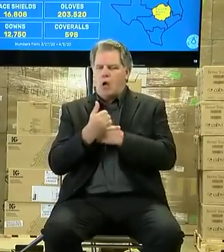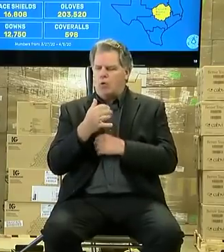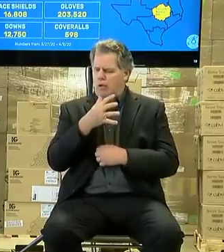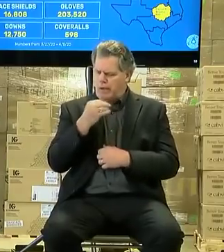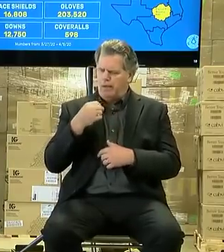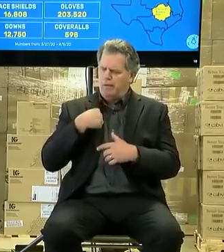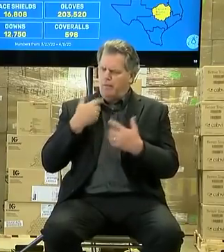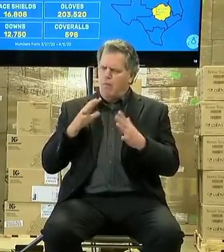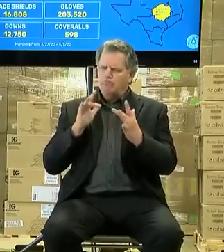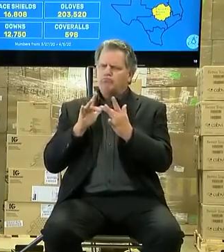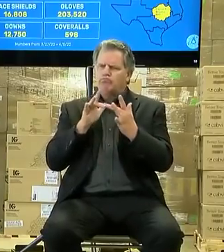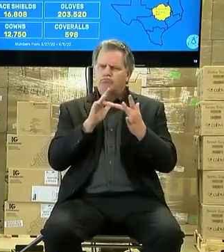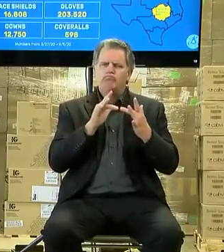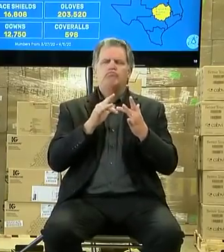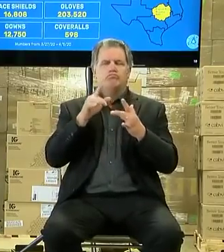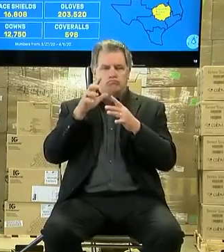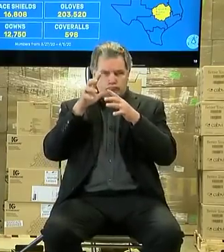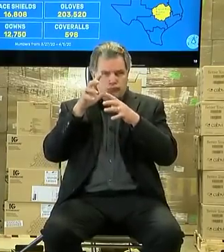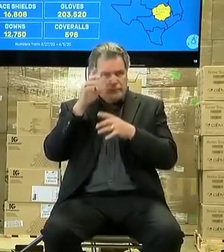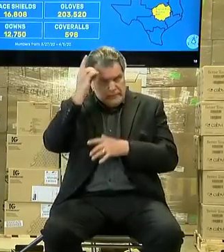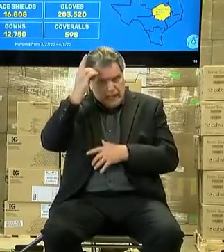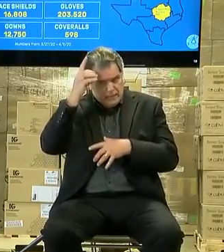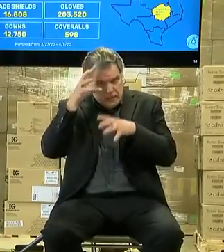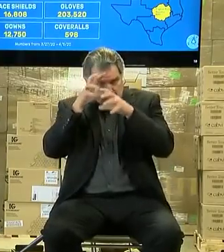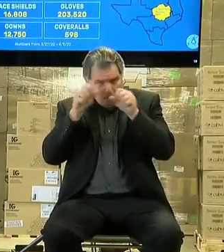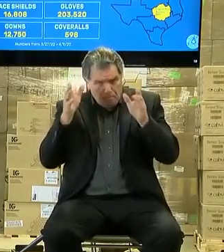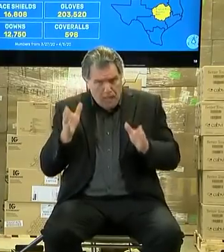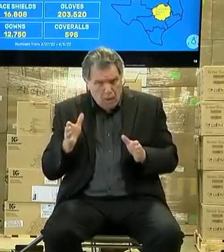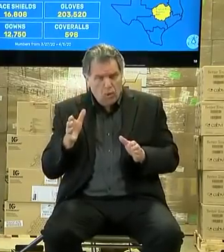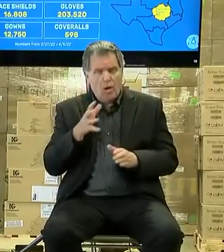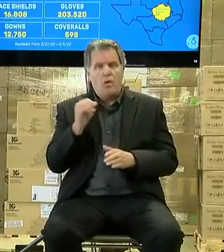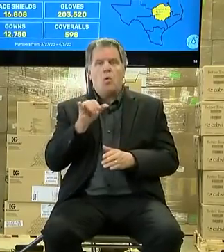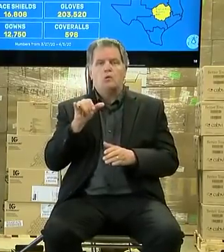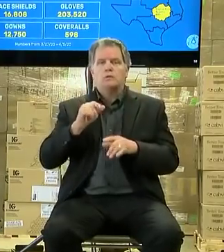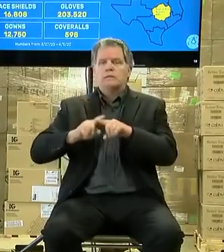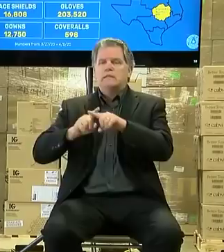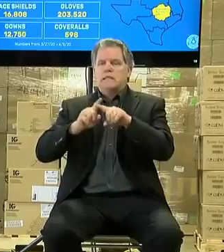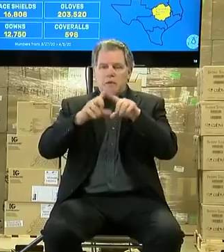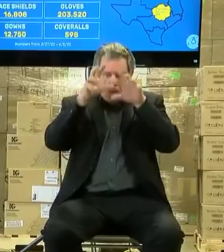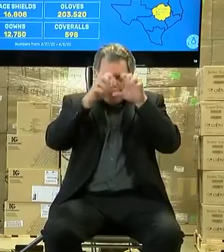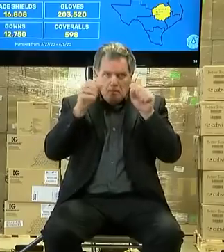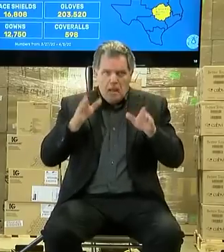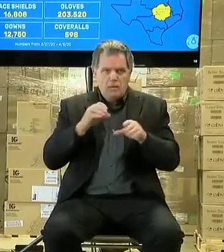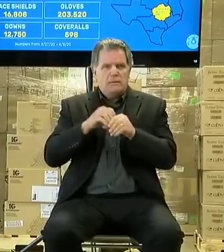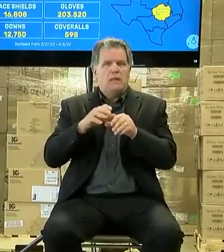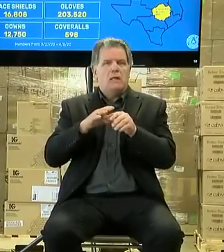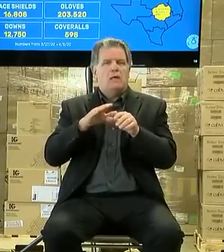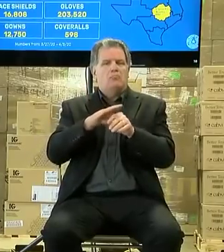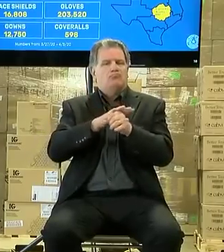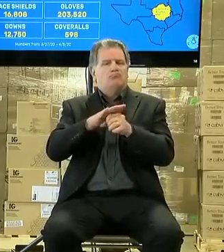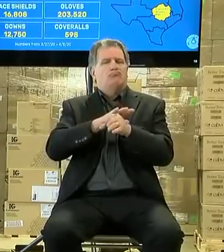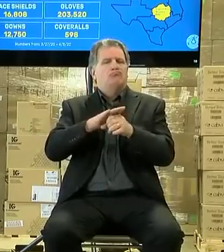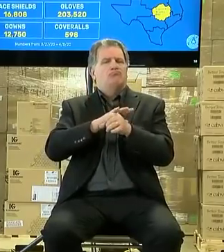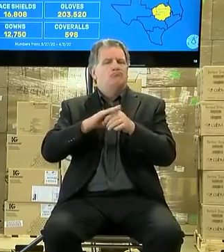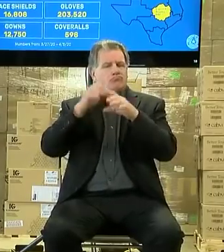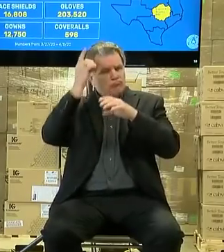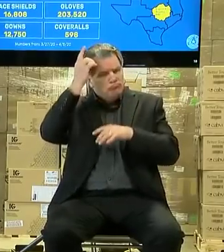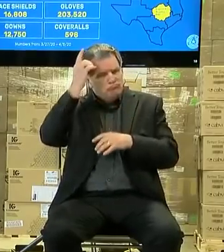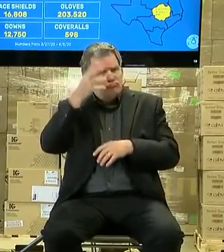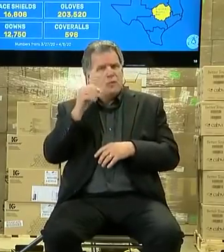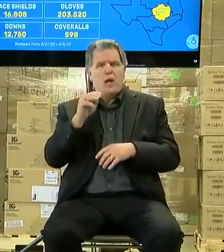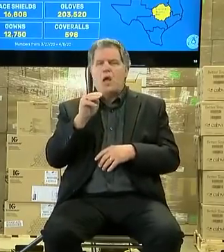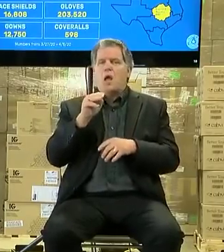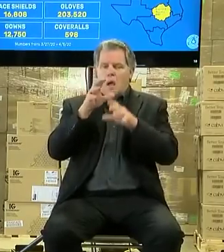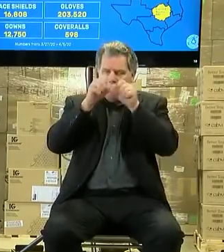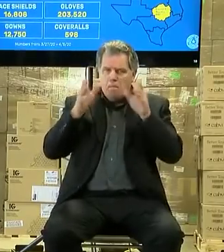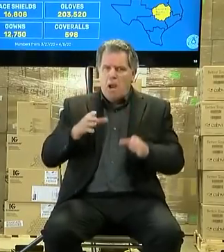with the Dallas mayor, as well as mayors in the Dallas region, as well as Mayor